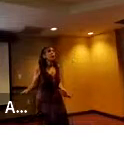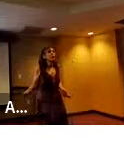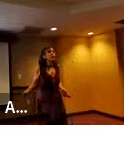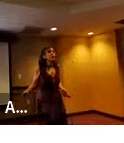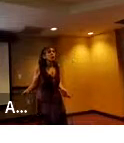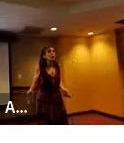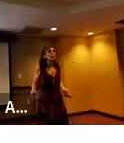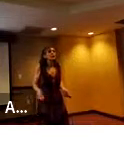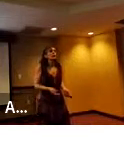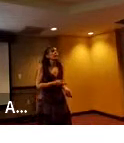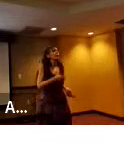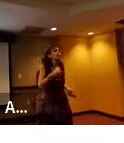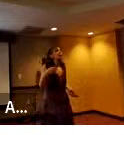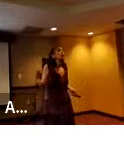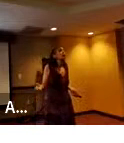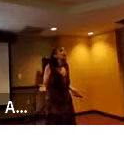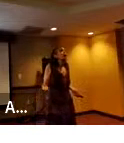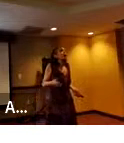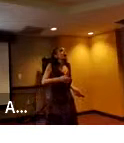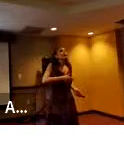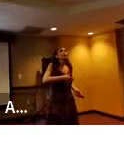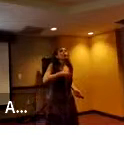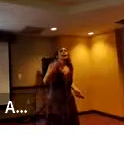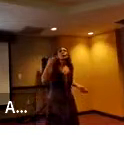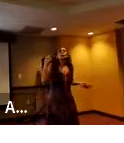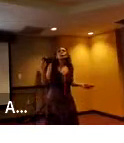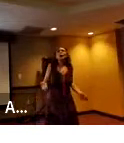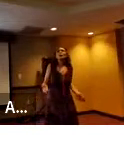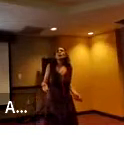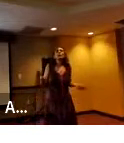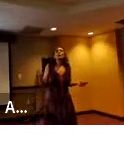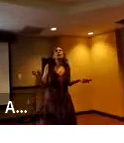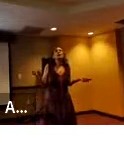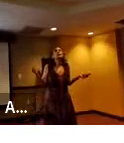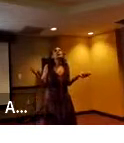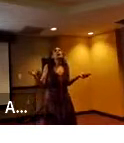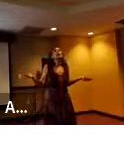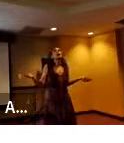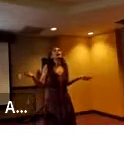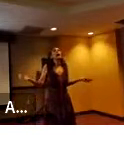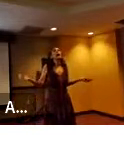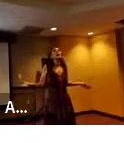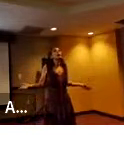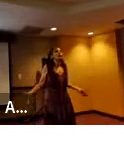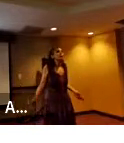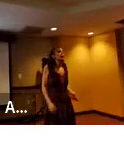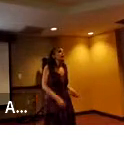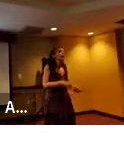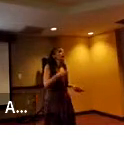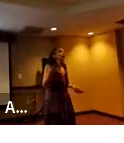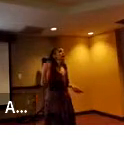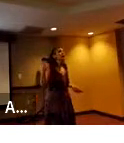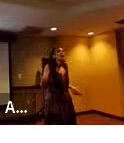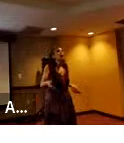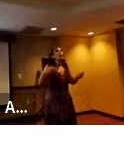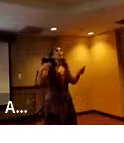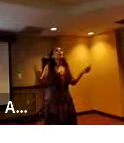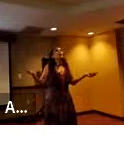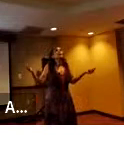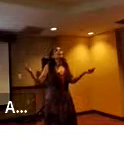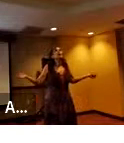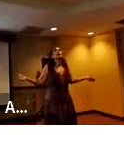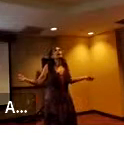very powerful, but it needs to be understood. If you're going to use JavaScript, please learn the language. If you're going to use